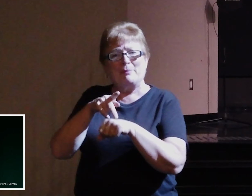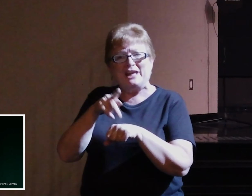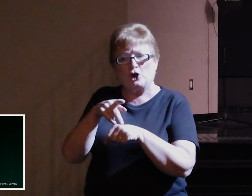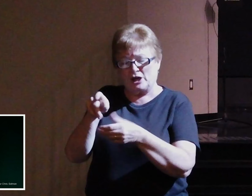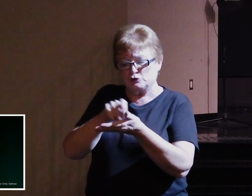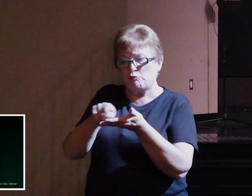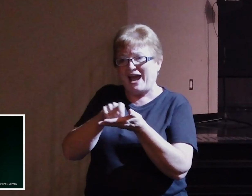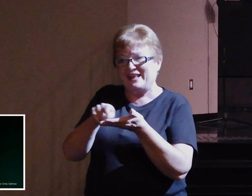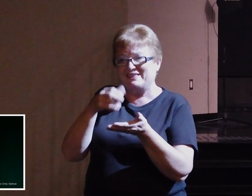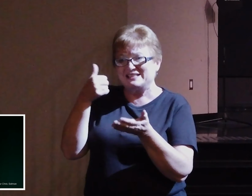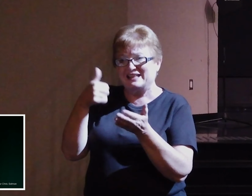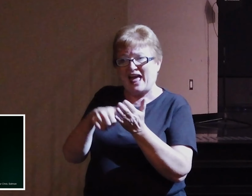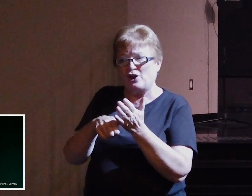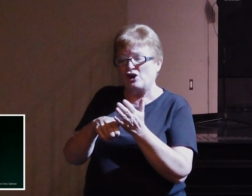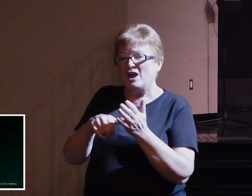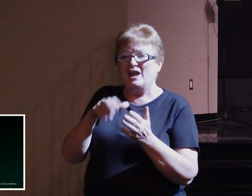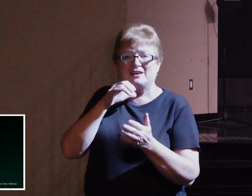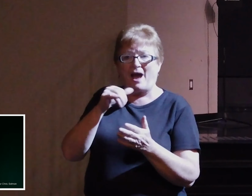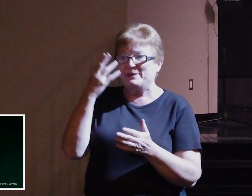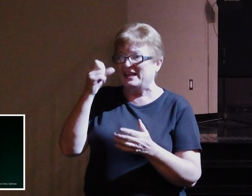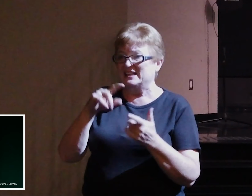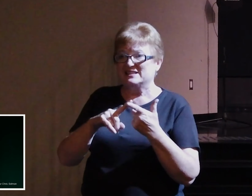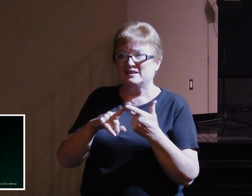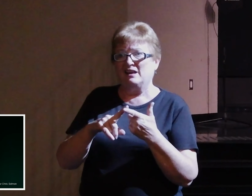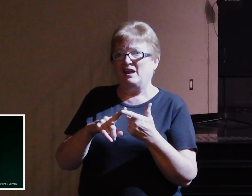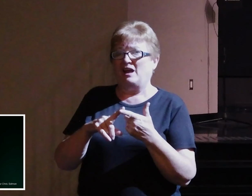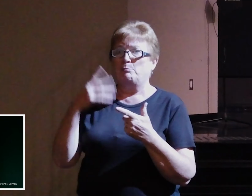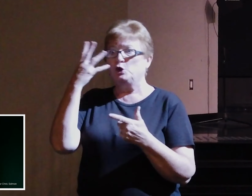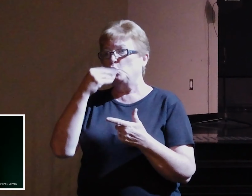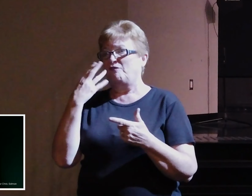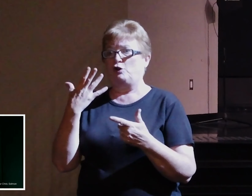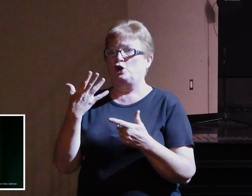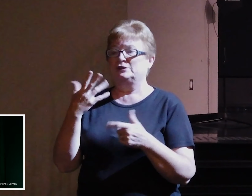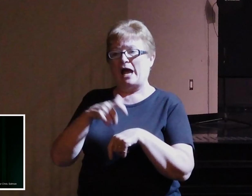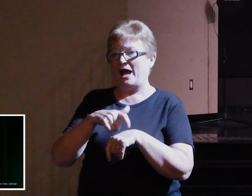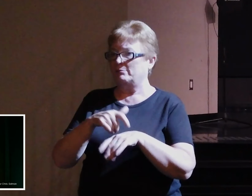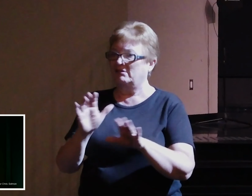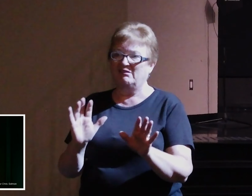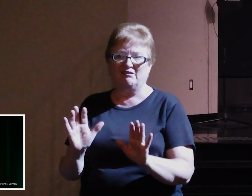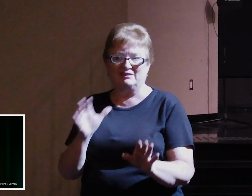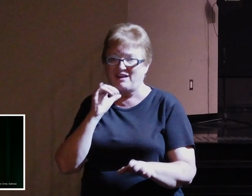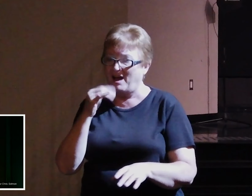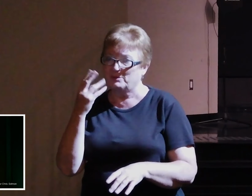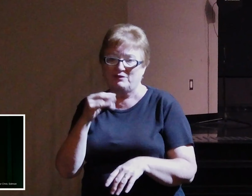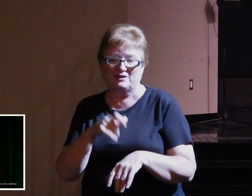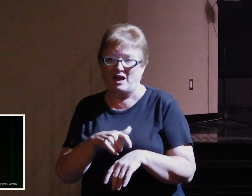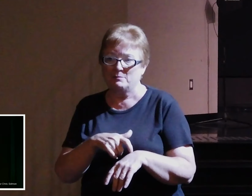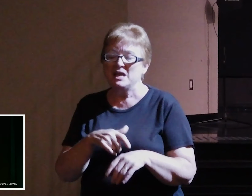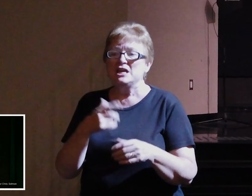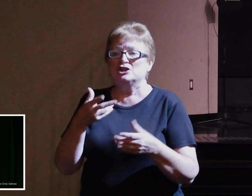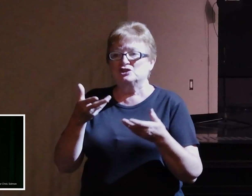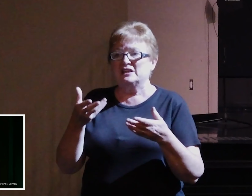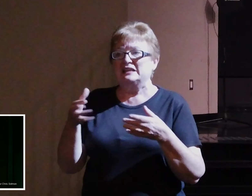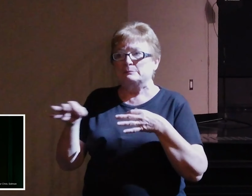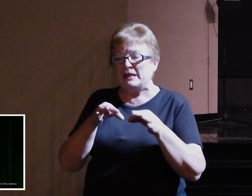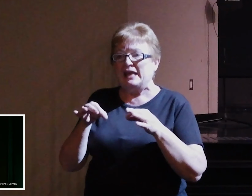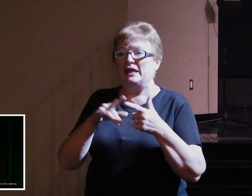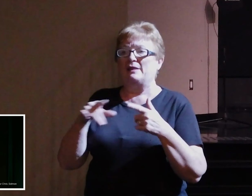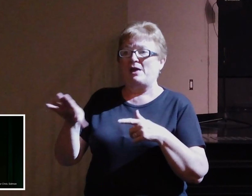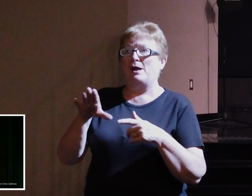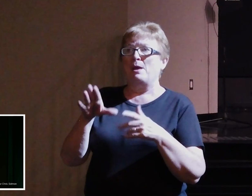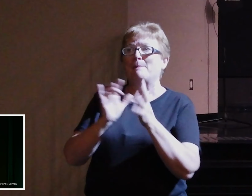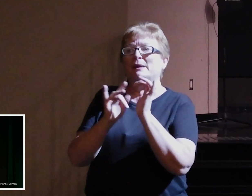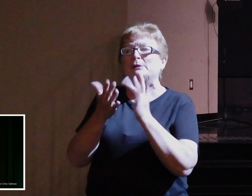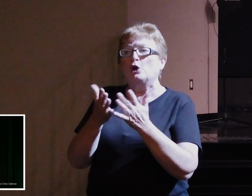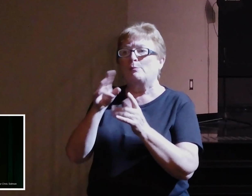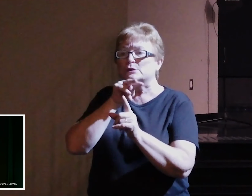but because he wants to address the reality they face and to give them biblical perspective on their suffering. So